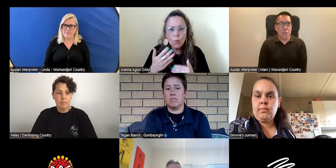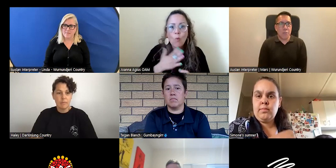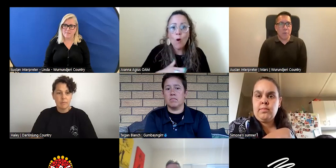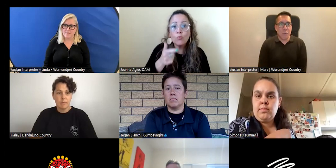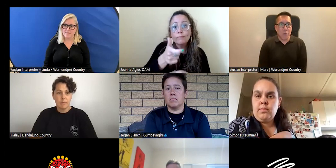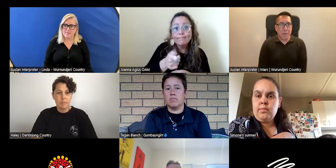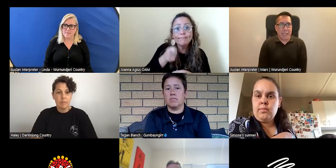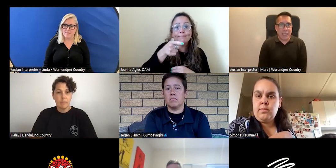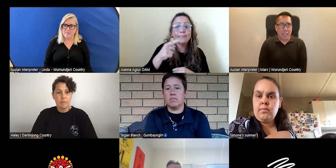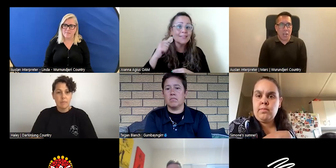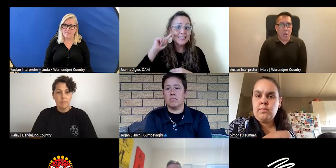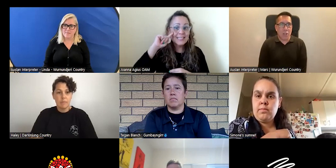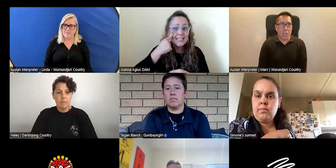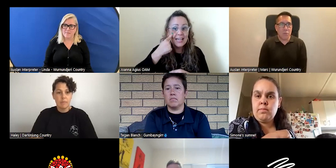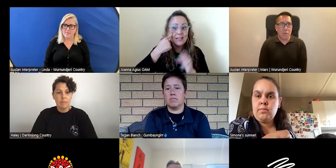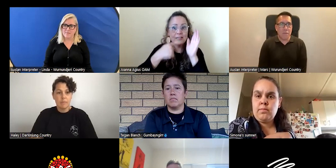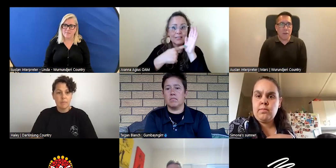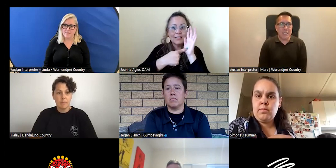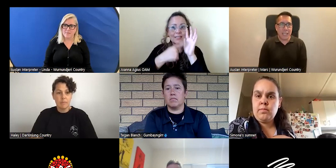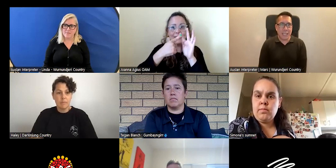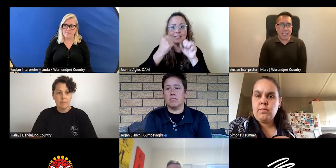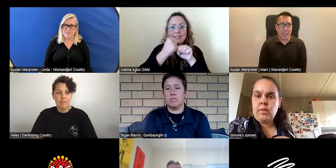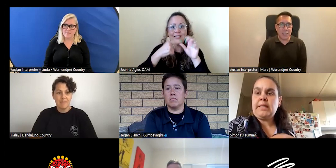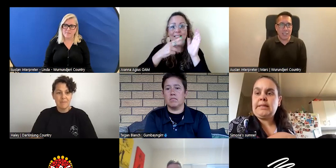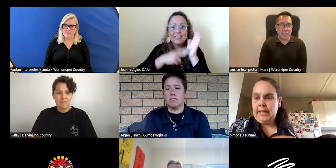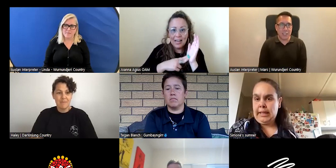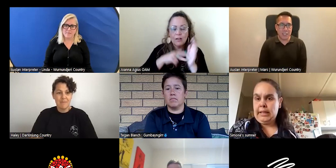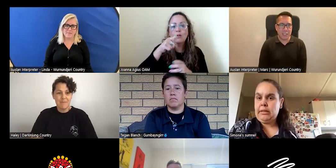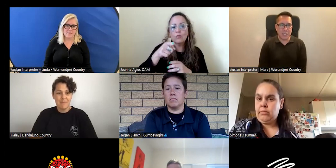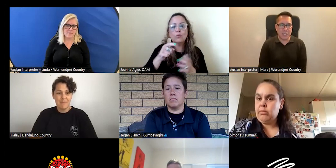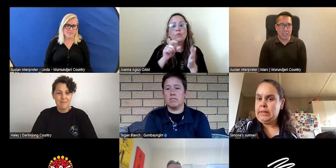Now, first, before we begin, I'd like to invite Tegan